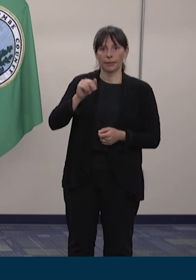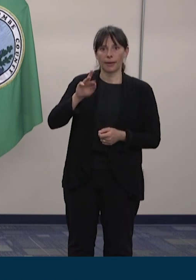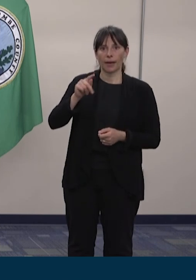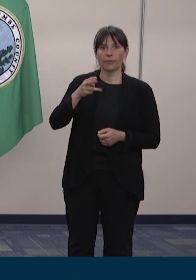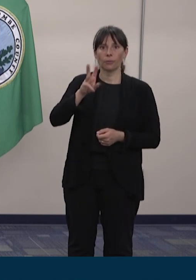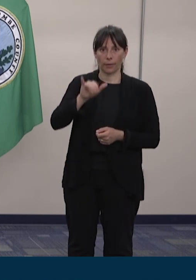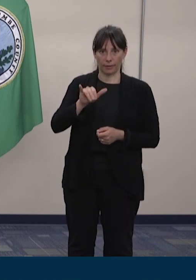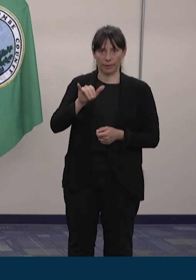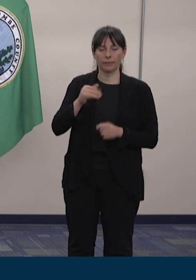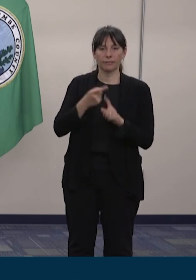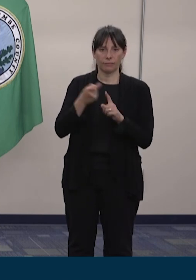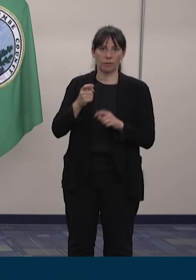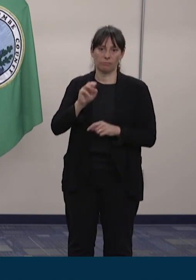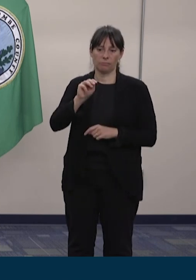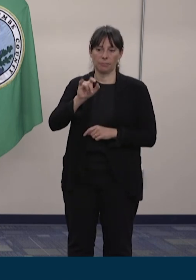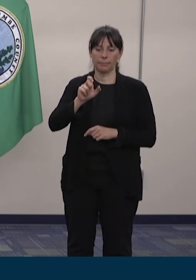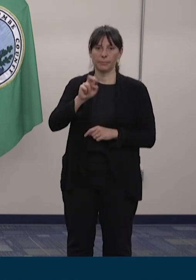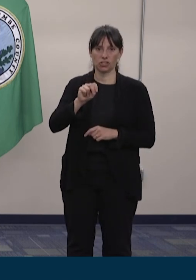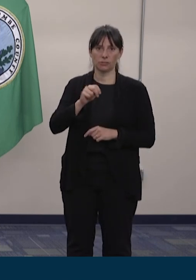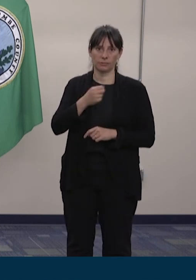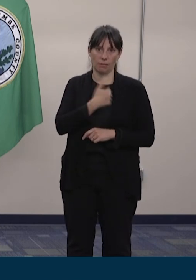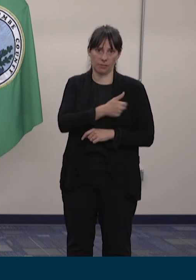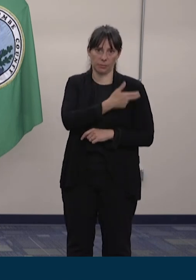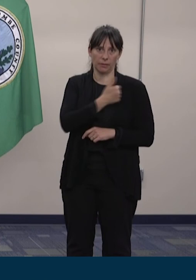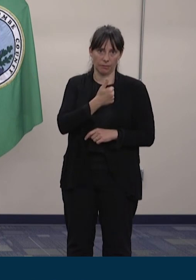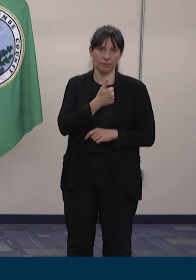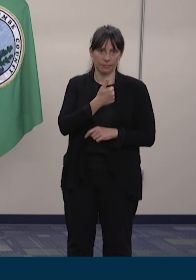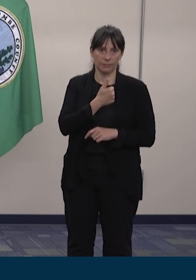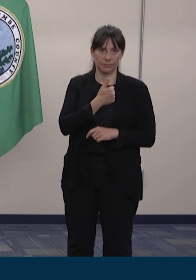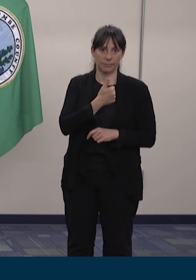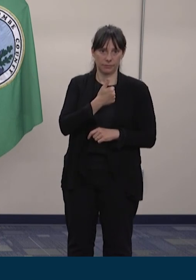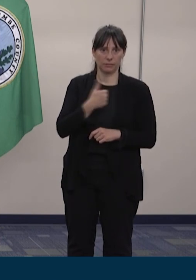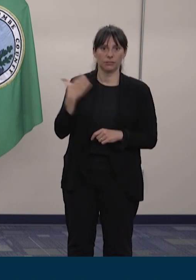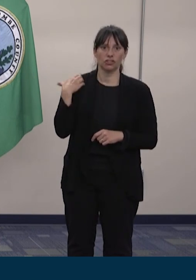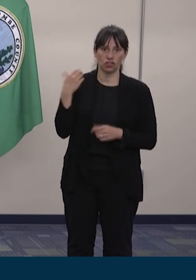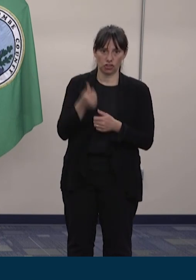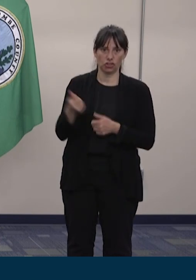Mission. today we will get Y started with an vamos a update from Dr. comenzar con Mullendor. la doctora Mullendor.